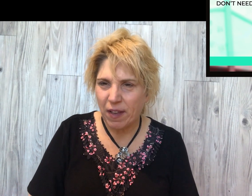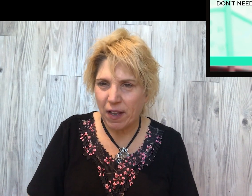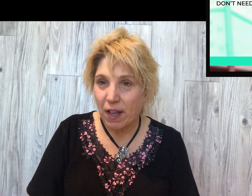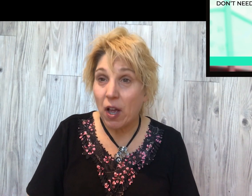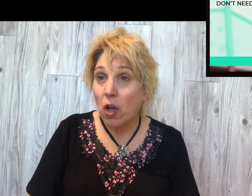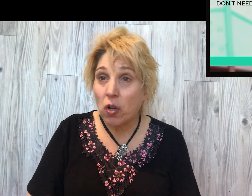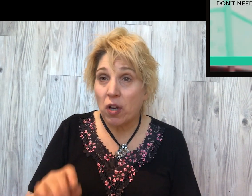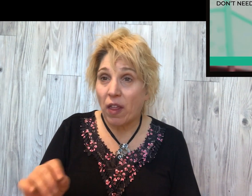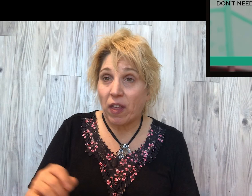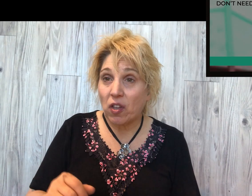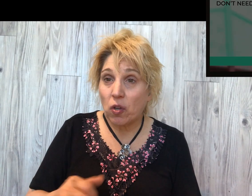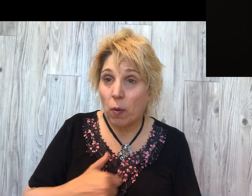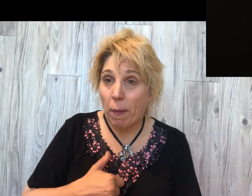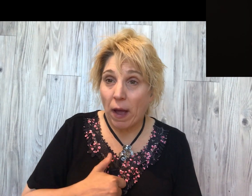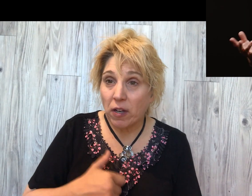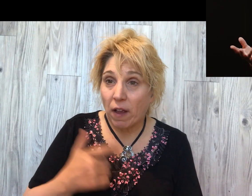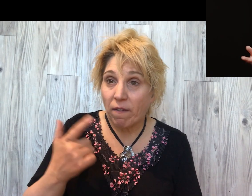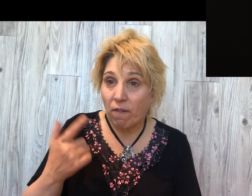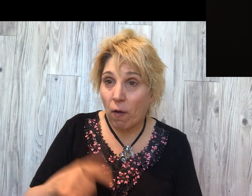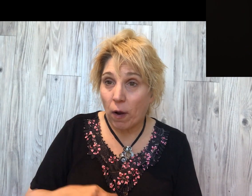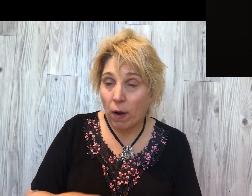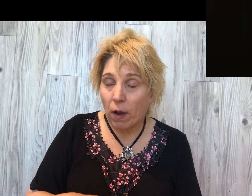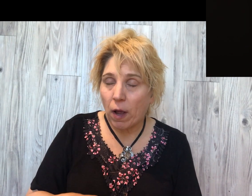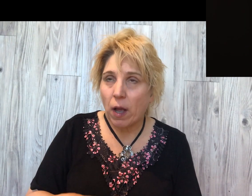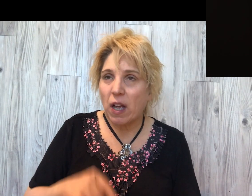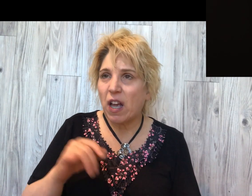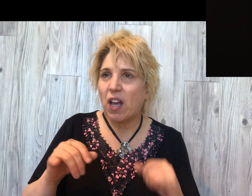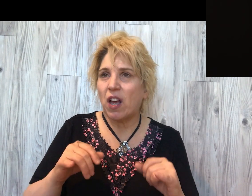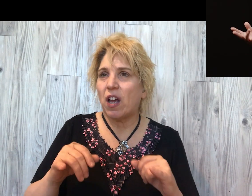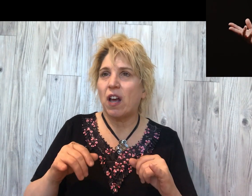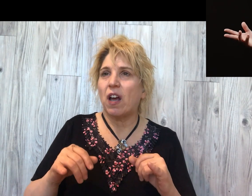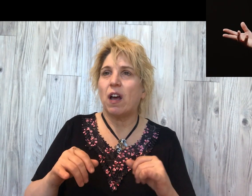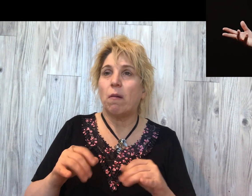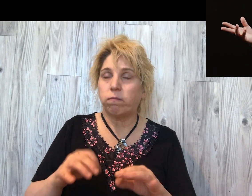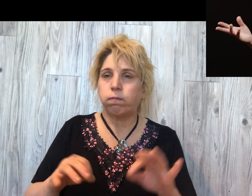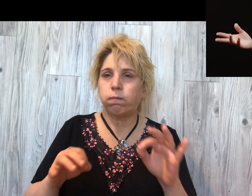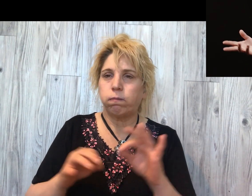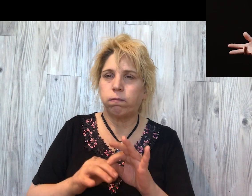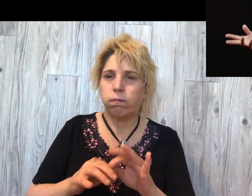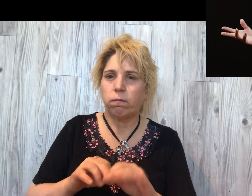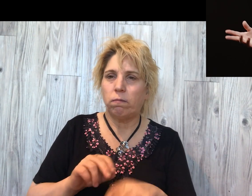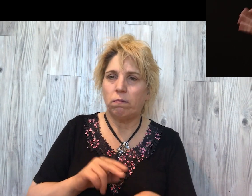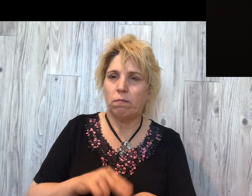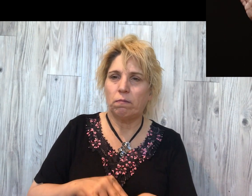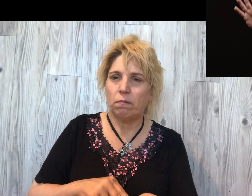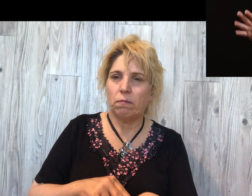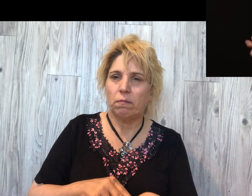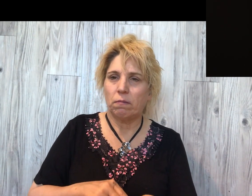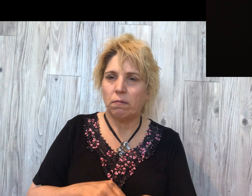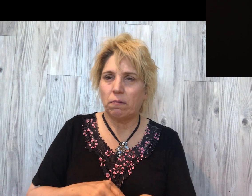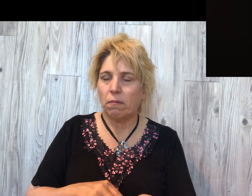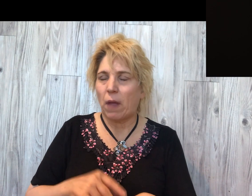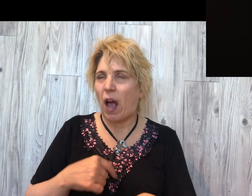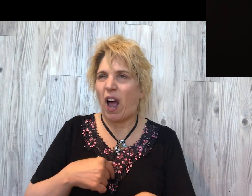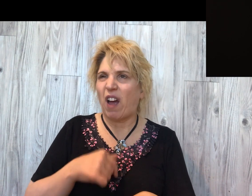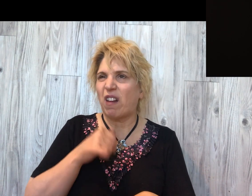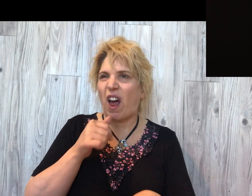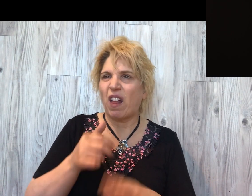don't have anything to apologize for. I heard recently an interview with a pretty important national figure. I won't name